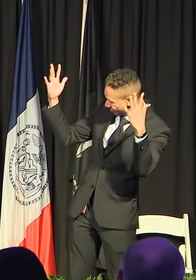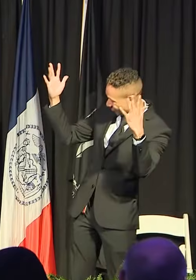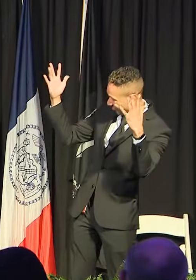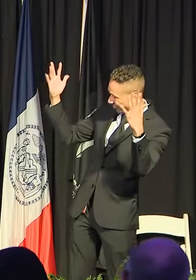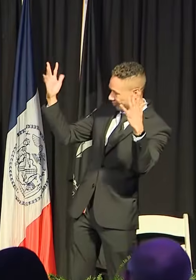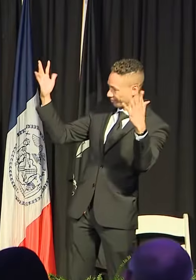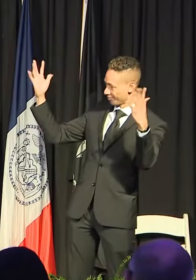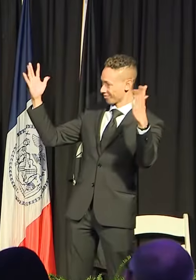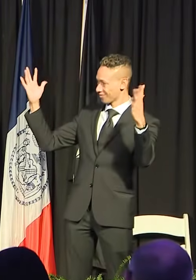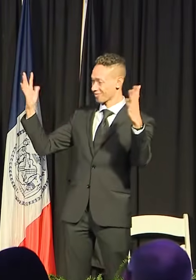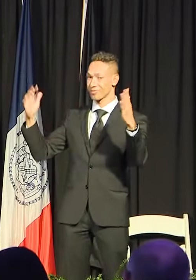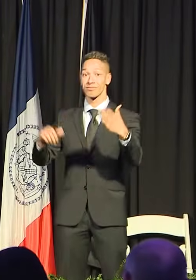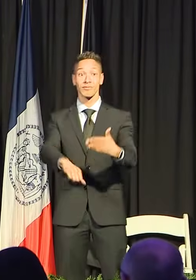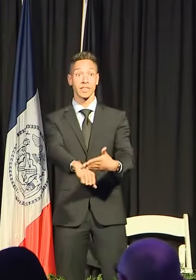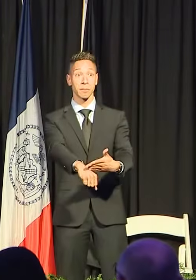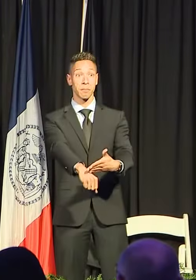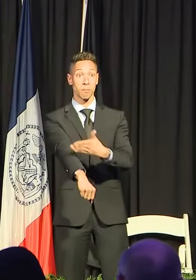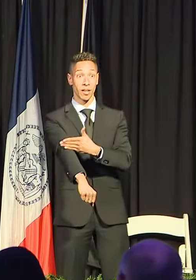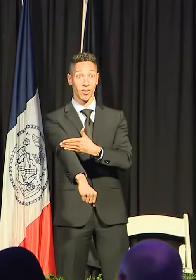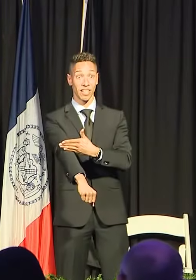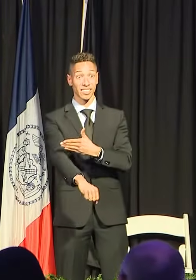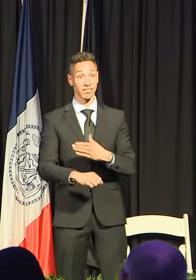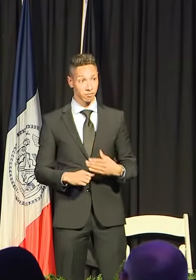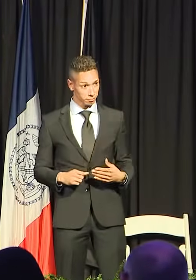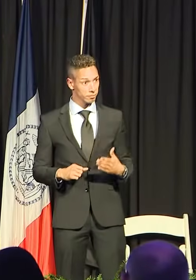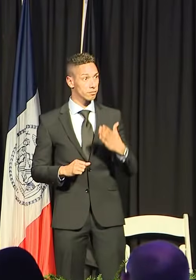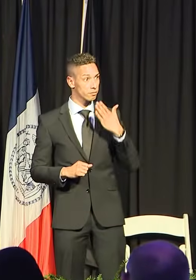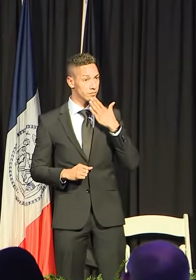Okay? Progress. Thank you.